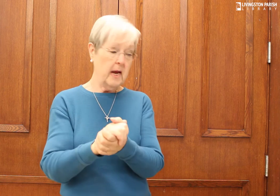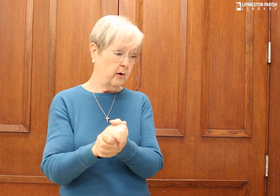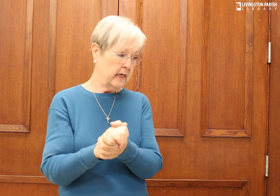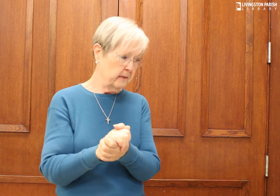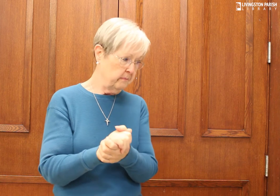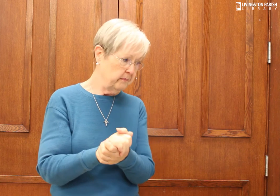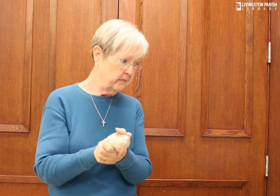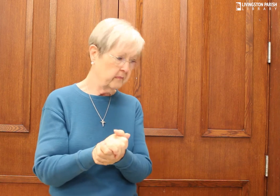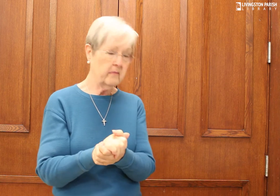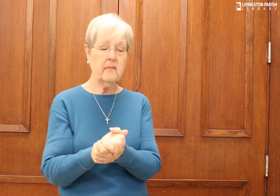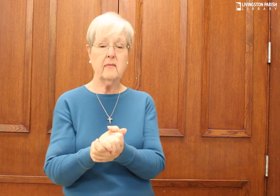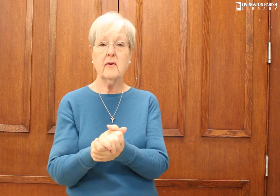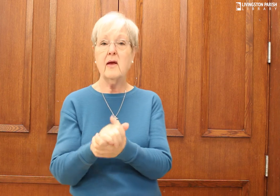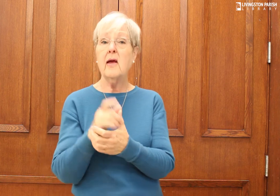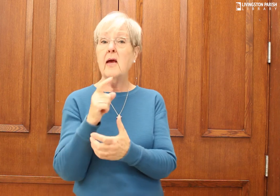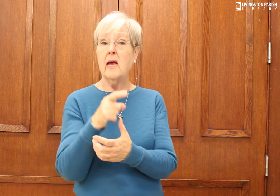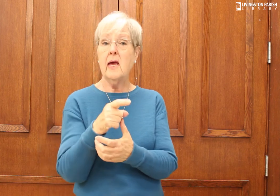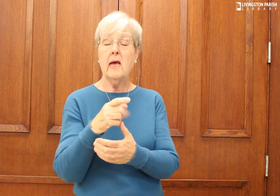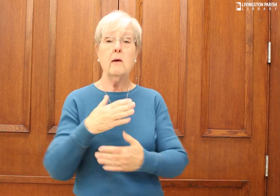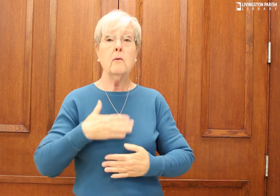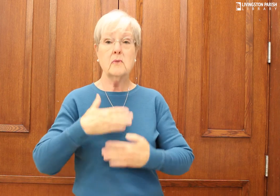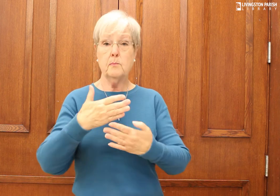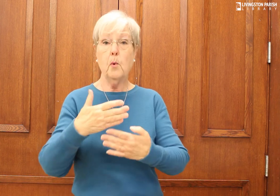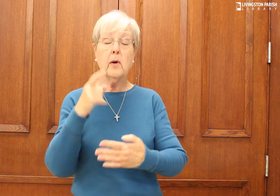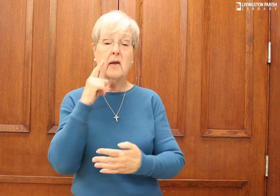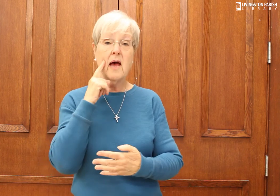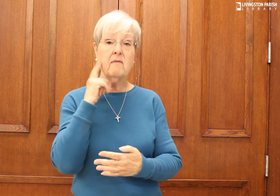married. He was born deaf.